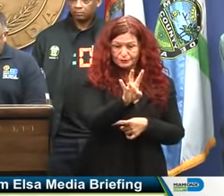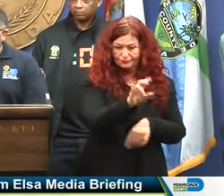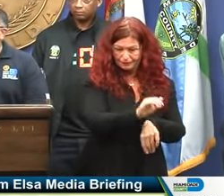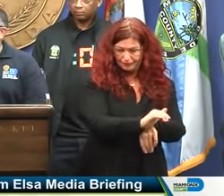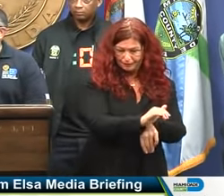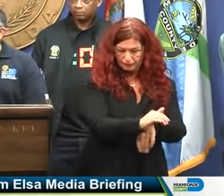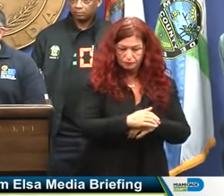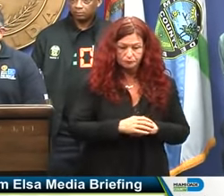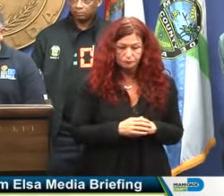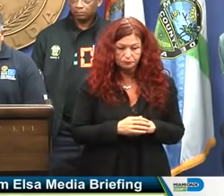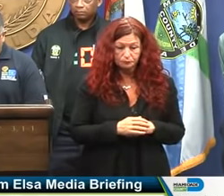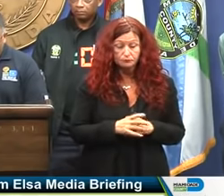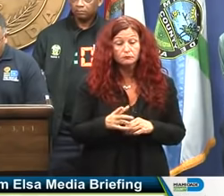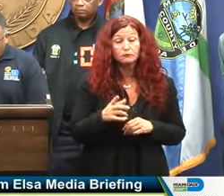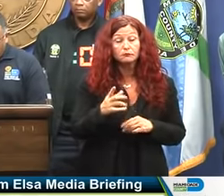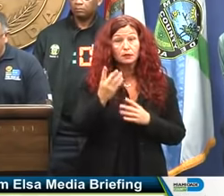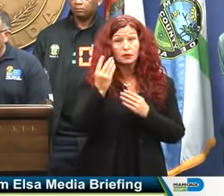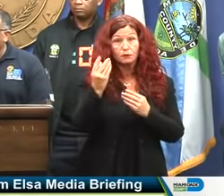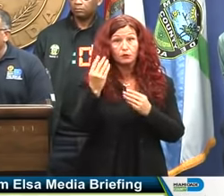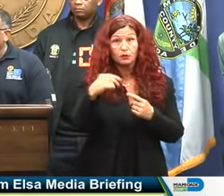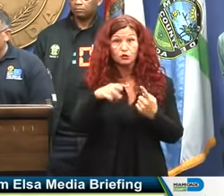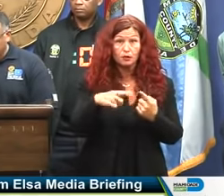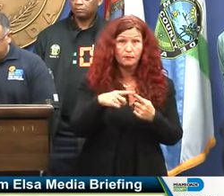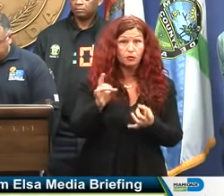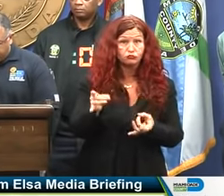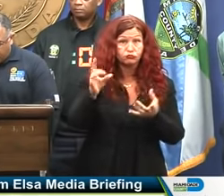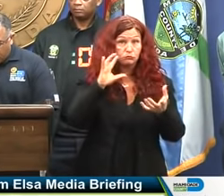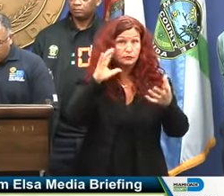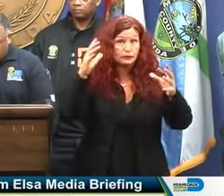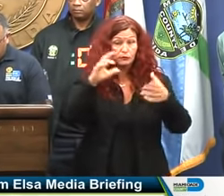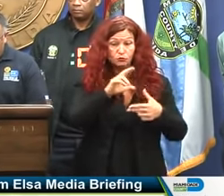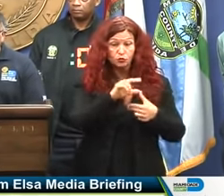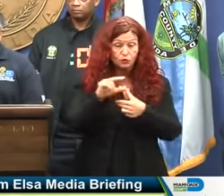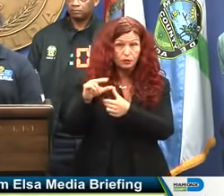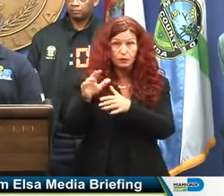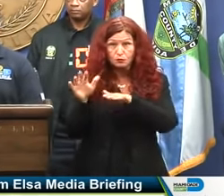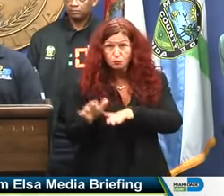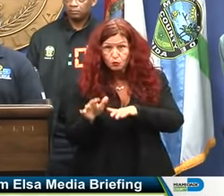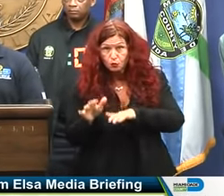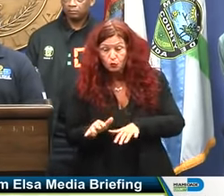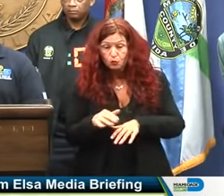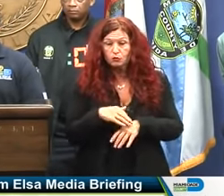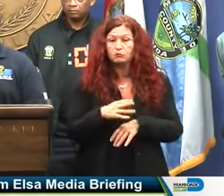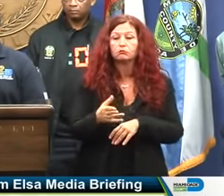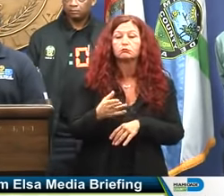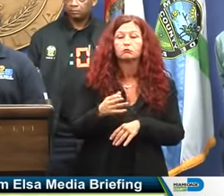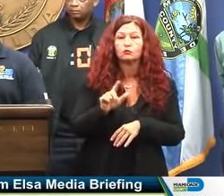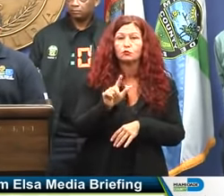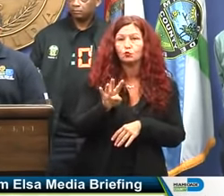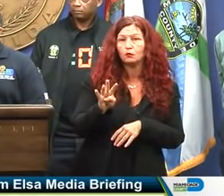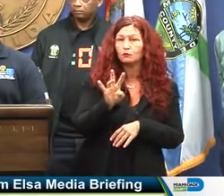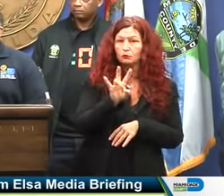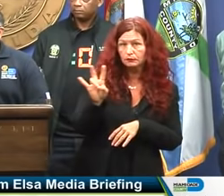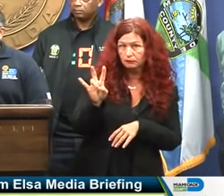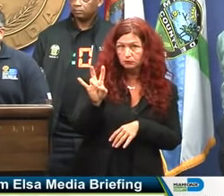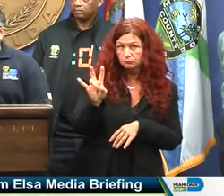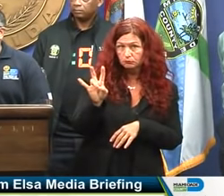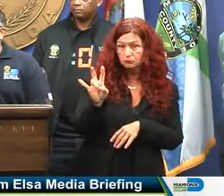access disaster-related information 24 hours a day on what to do before, during, and after a storm